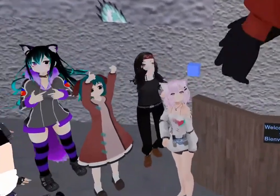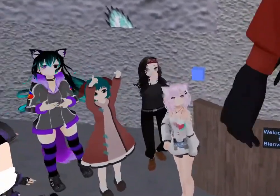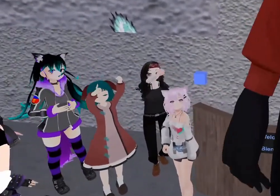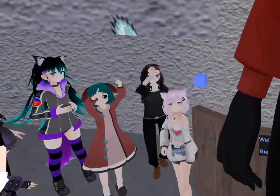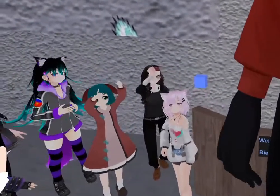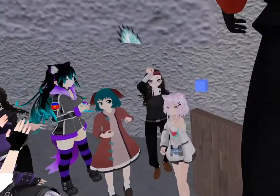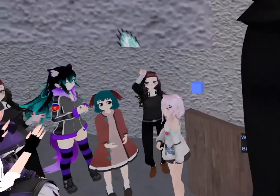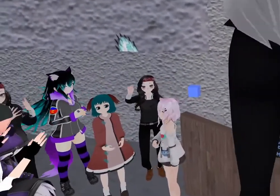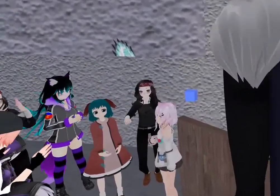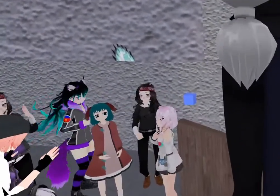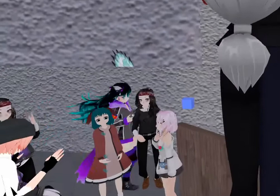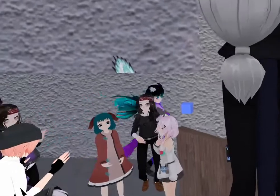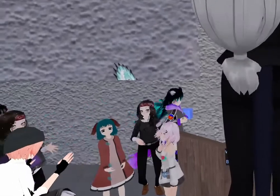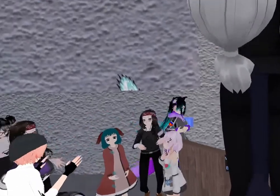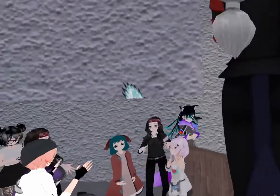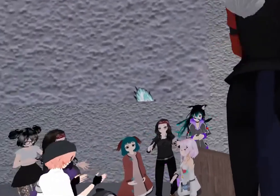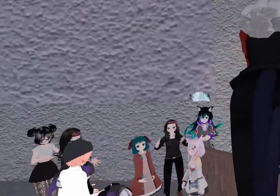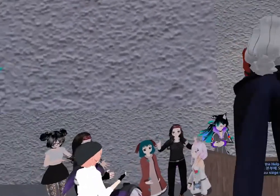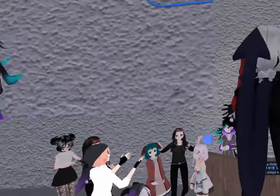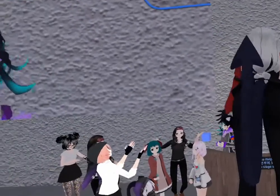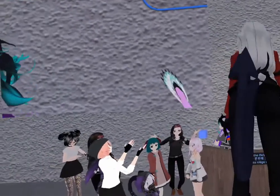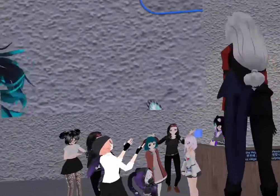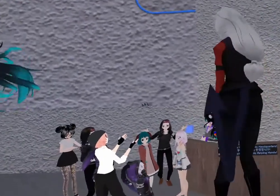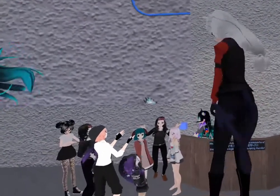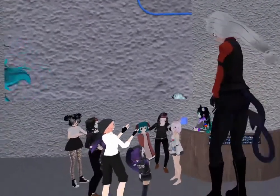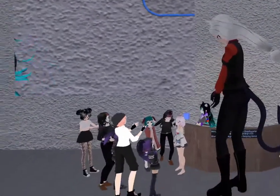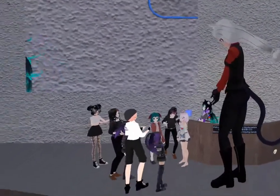you're like, and you Okay. start to blow, and that's when we.